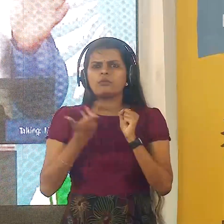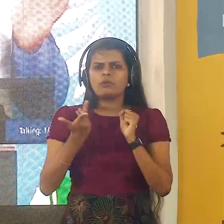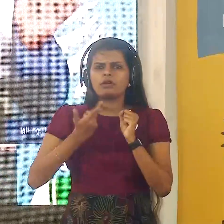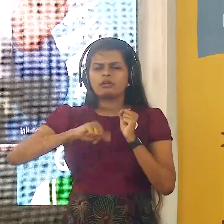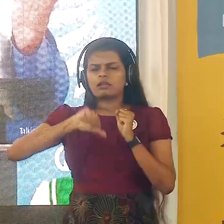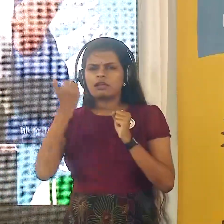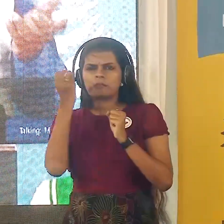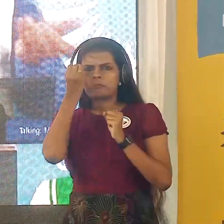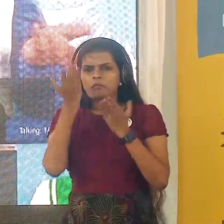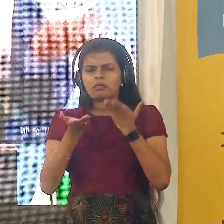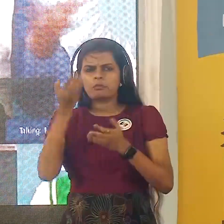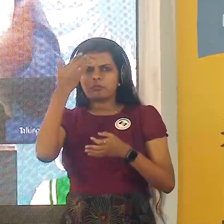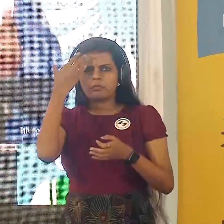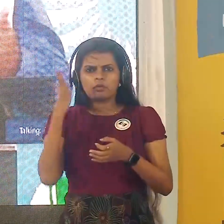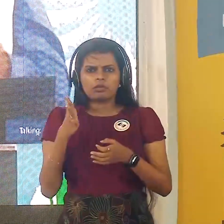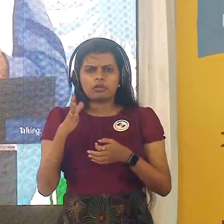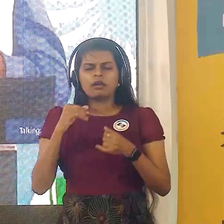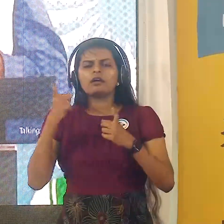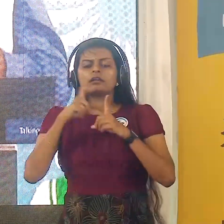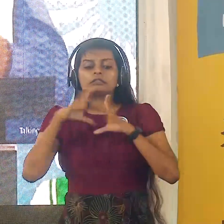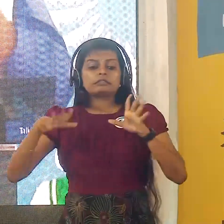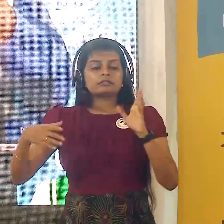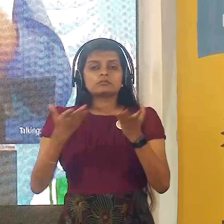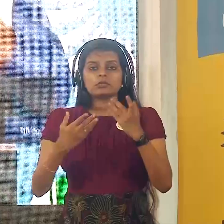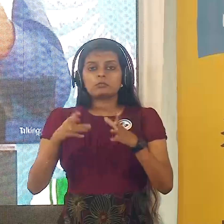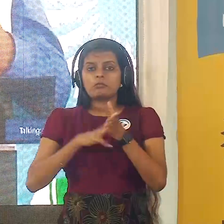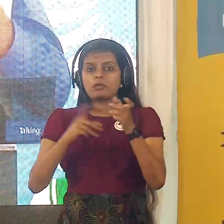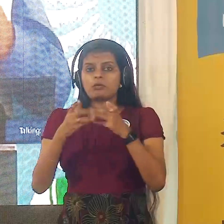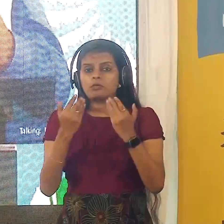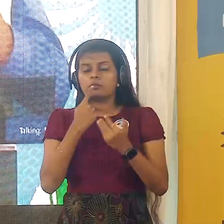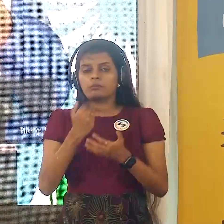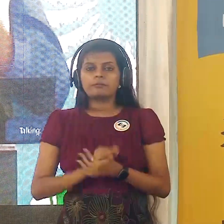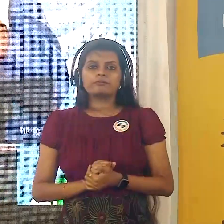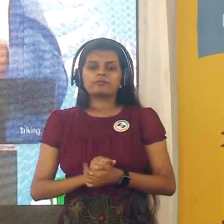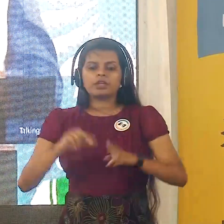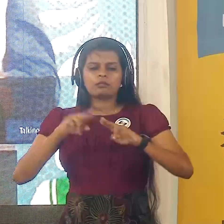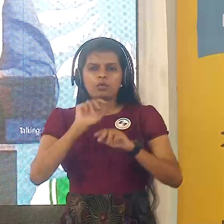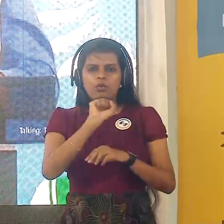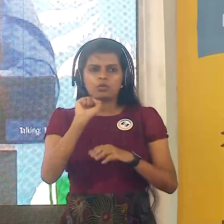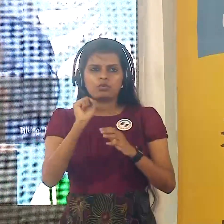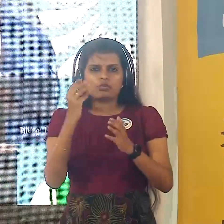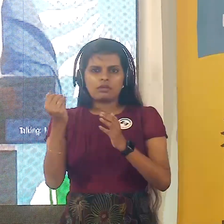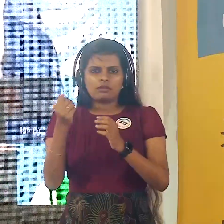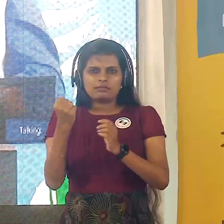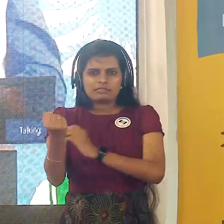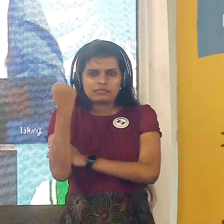suddenly unaware and there are disasters which cannot be managed. We are constantly on building our capacity.